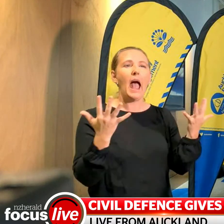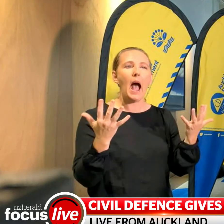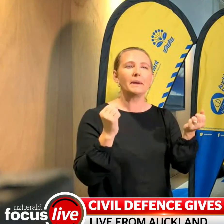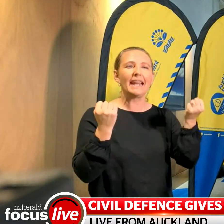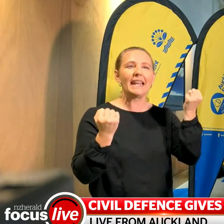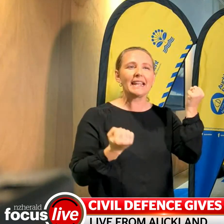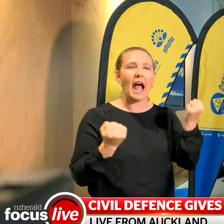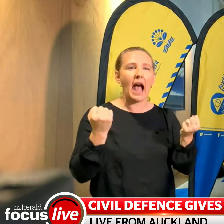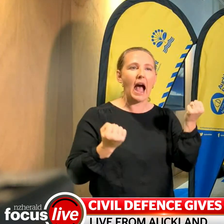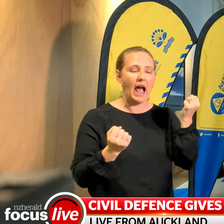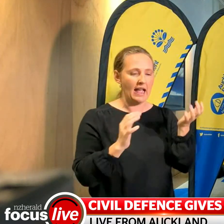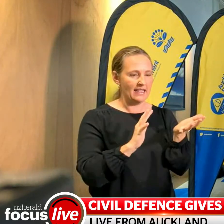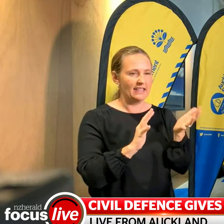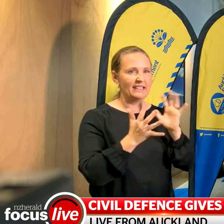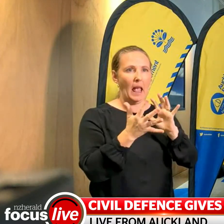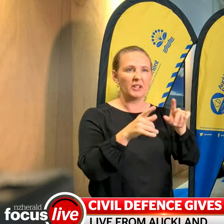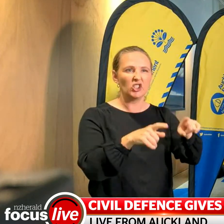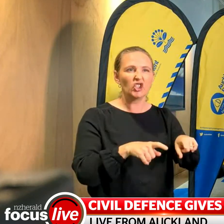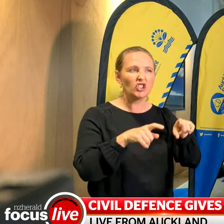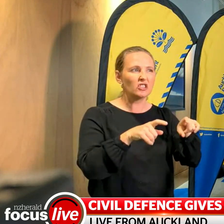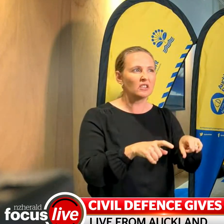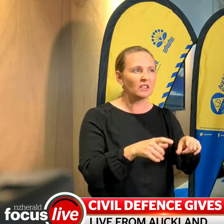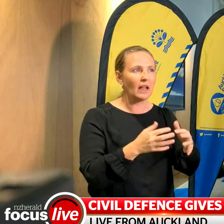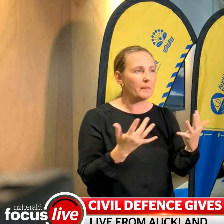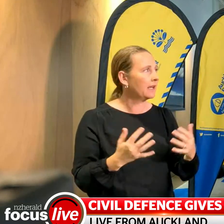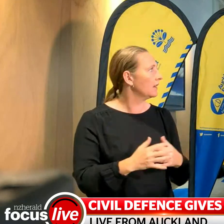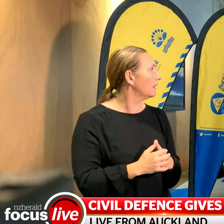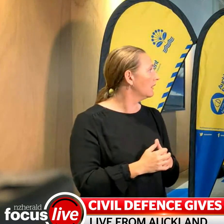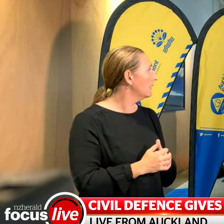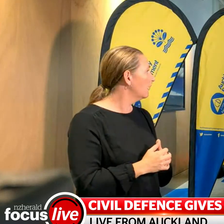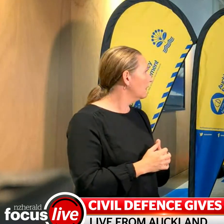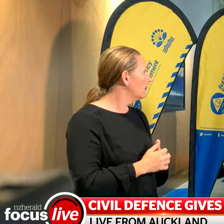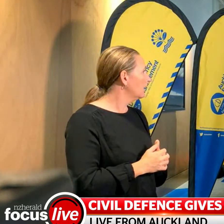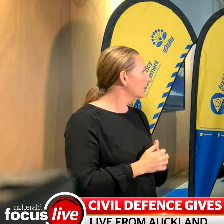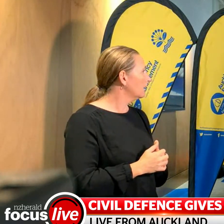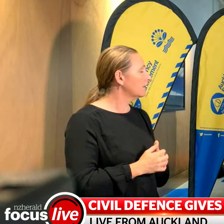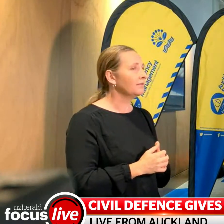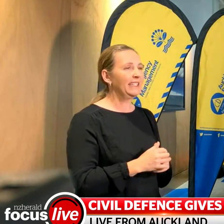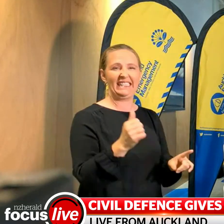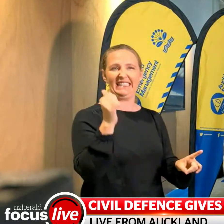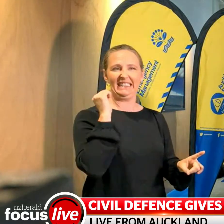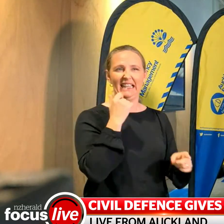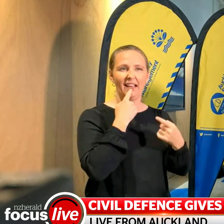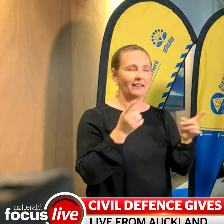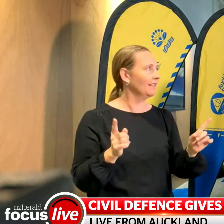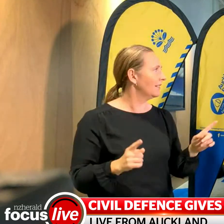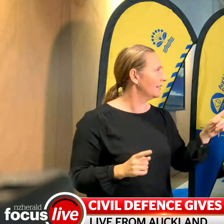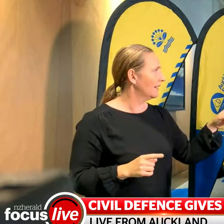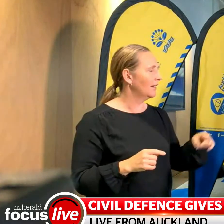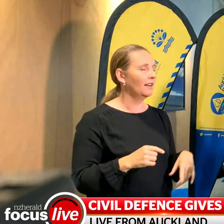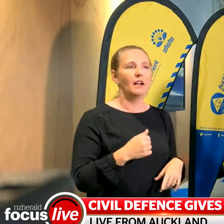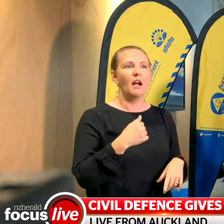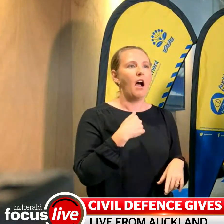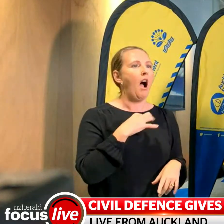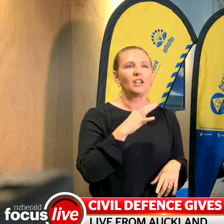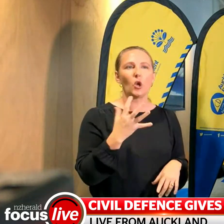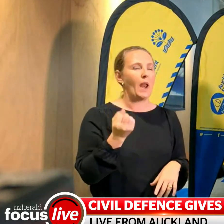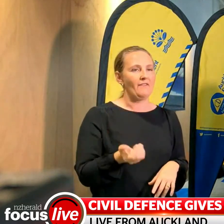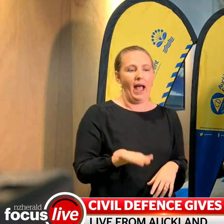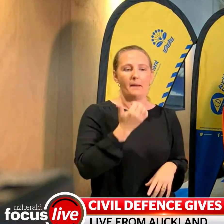have been damaged or ruined due to the flood? Do you have that question? I think I should Esther, but you might I don't have the